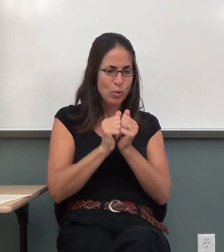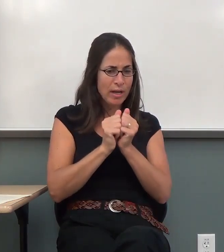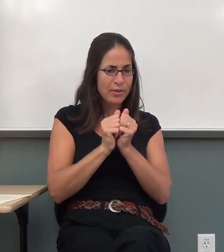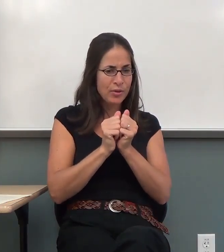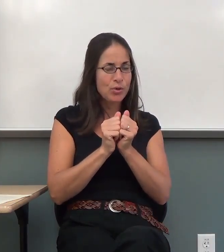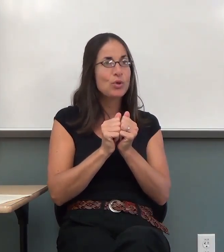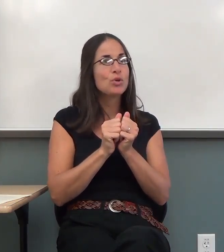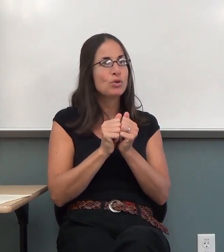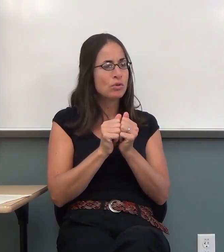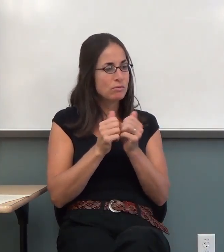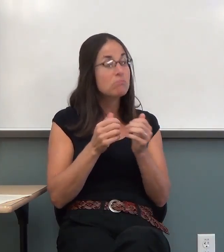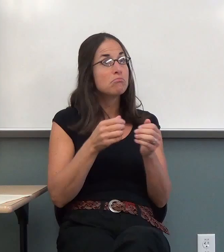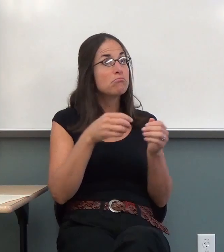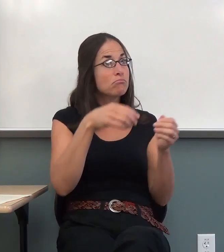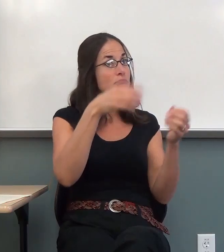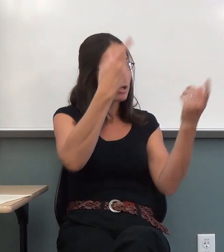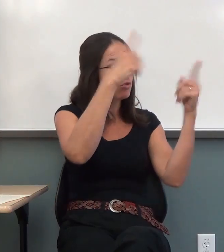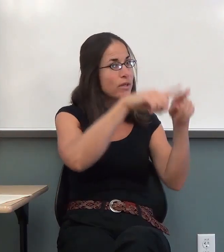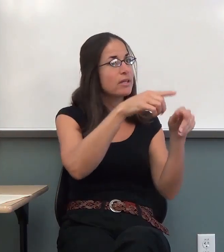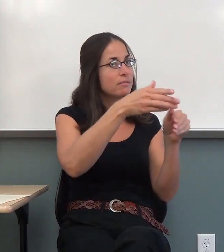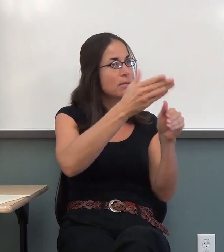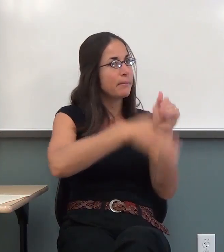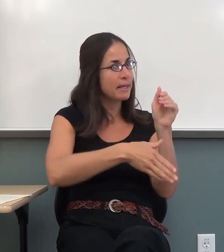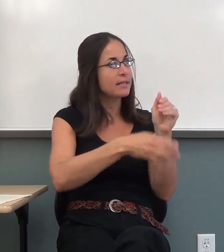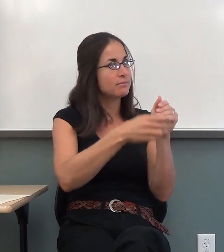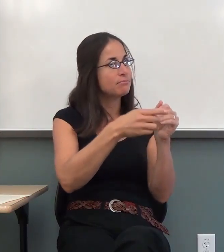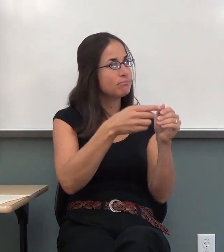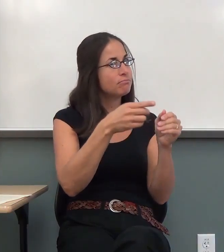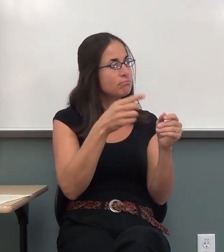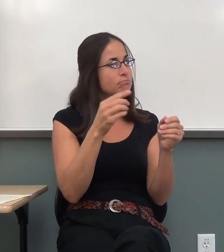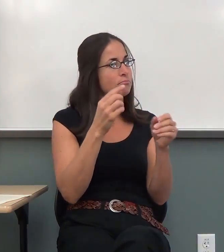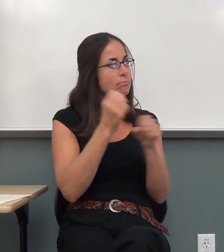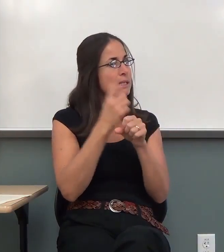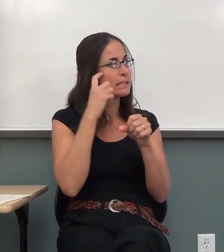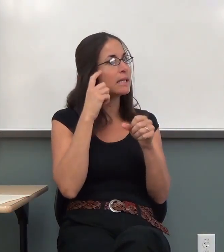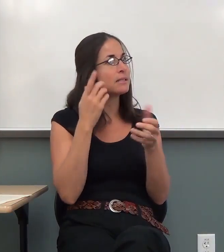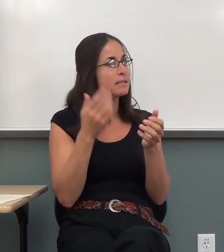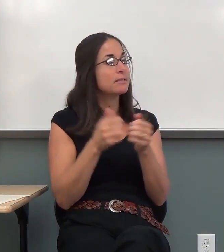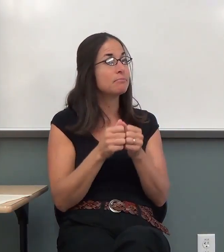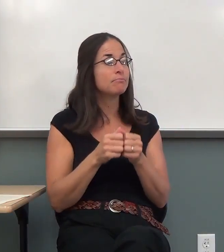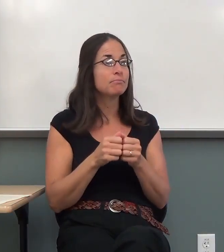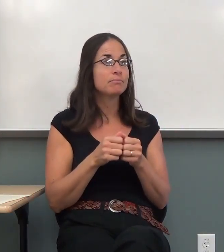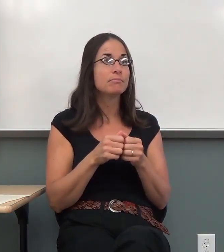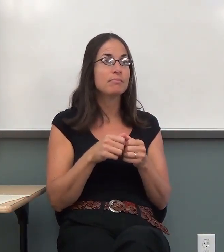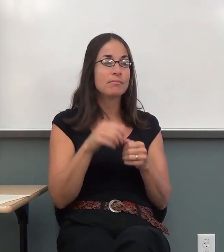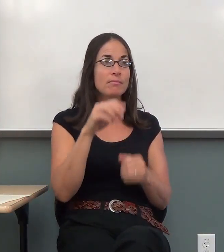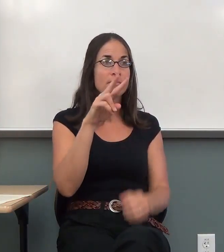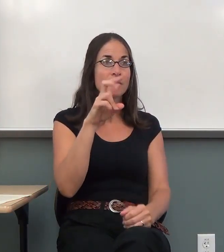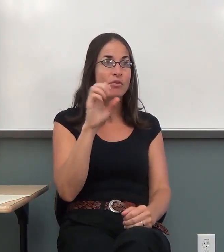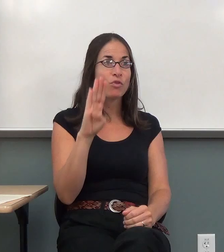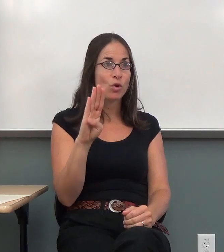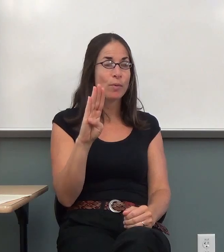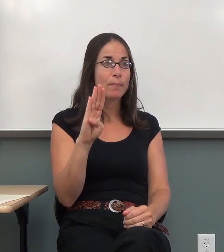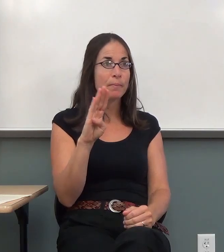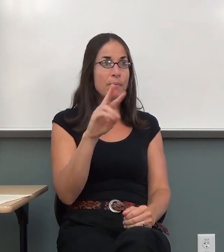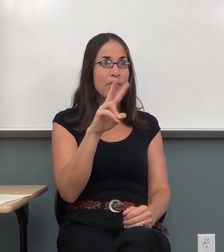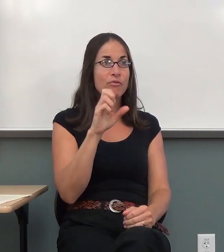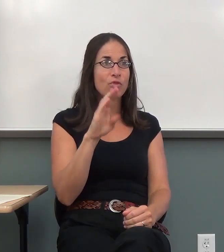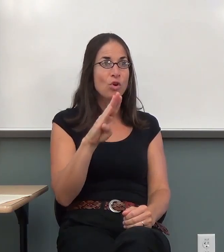to go ahead and agree with you on that, Jessica. Nicely done. So our verb is, believe it or not, our verb in this sentence is jumbled. Can